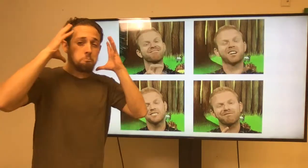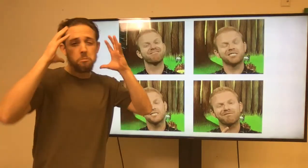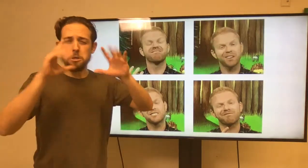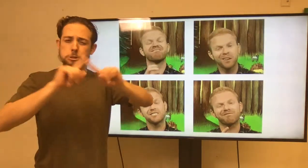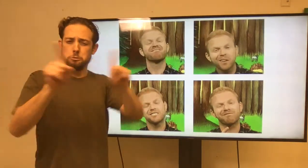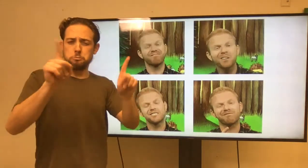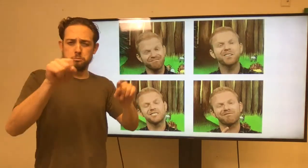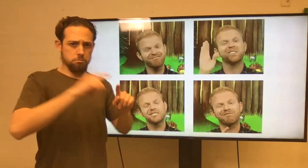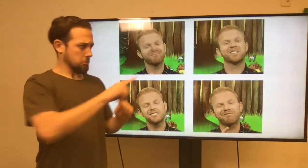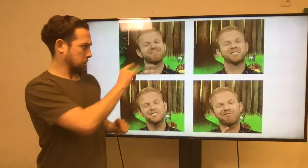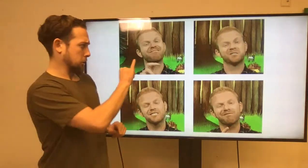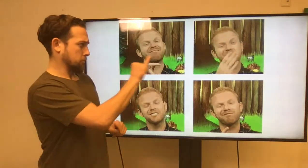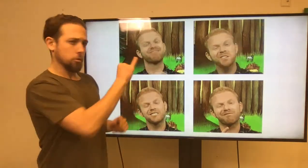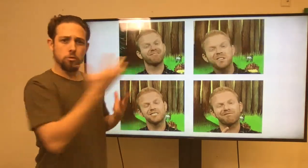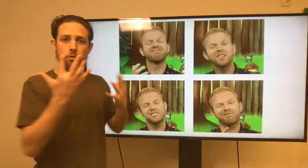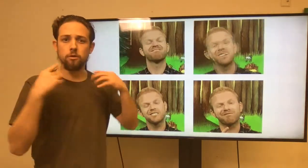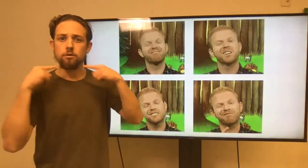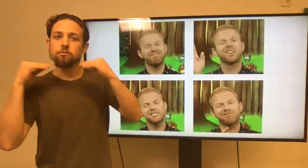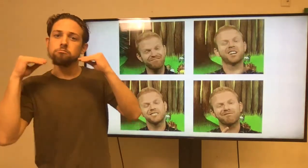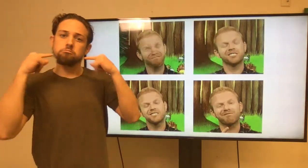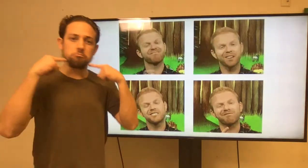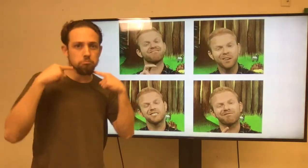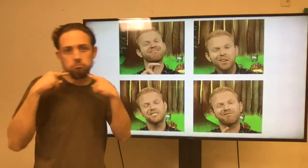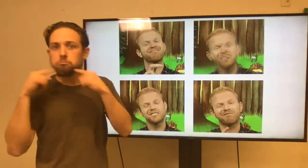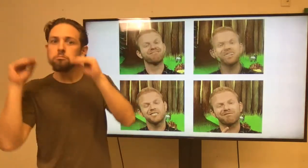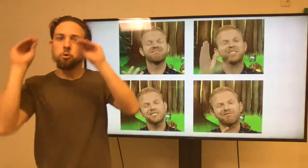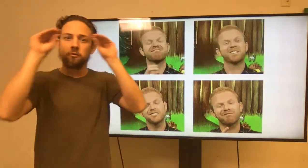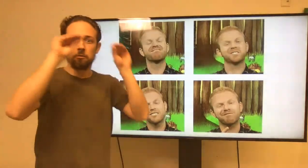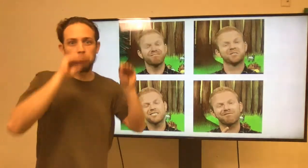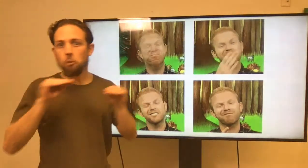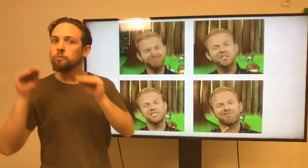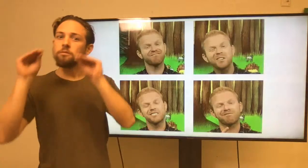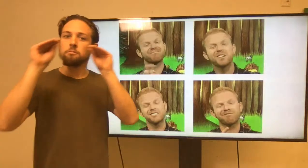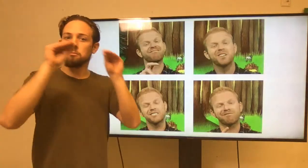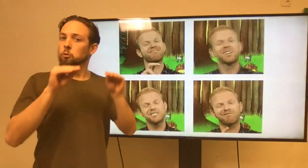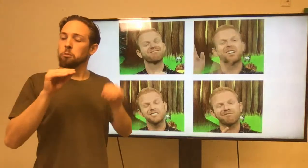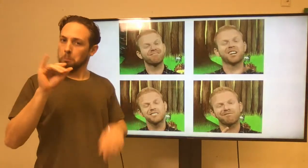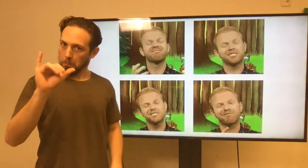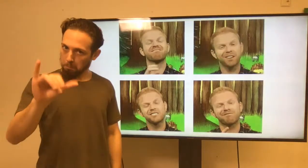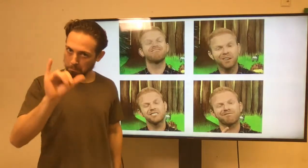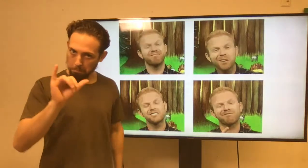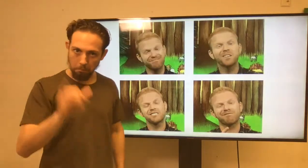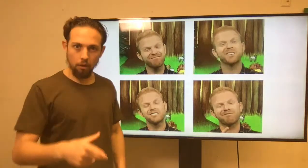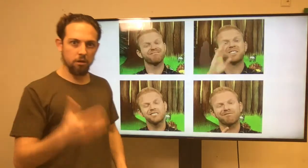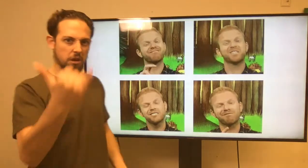you'll see some slight similarities in their movement. That's following that circular pattern.